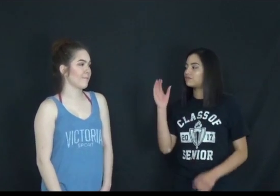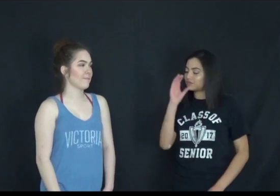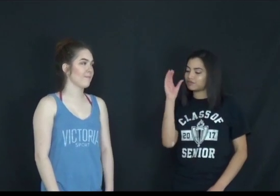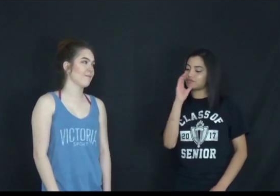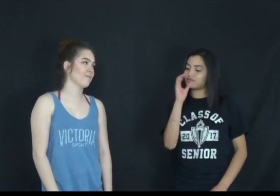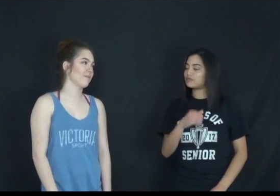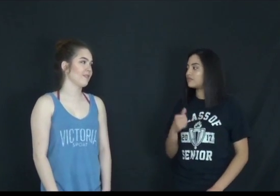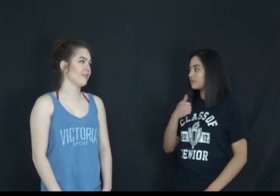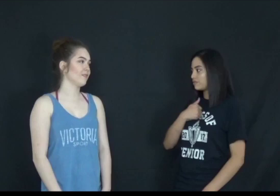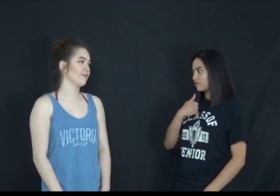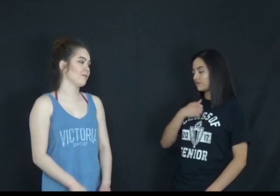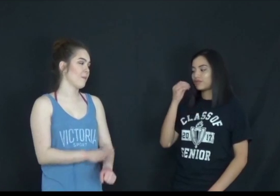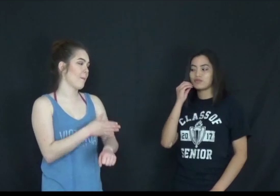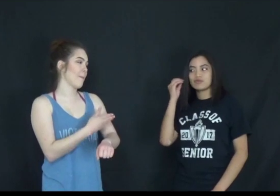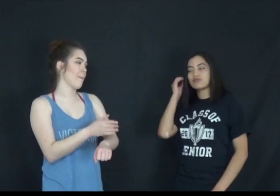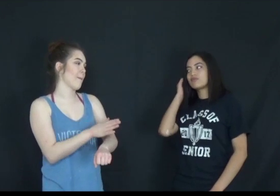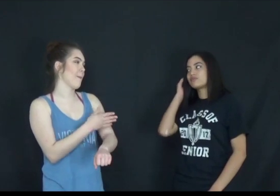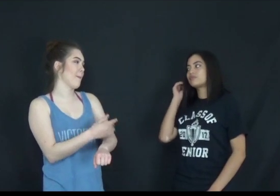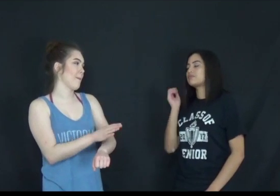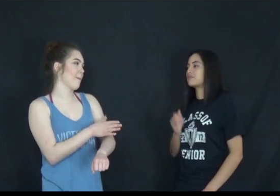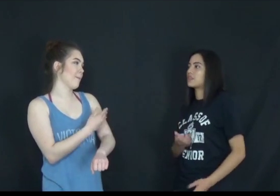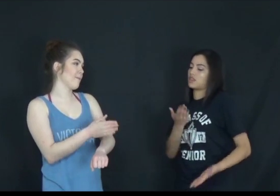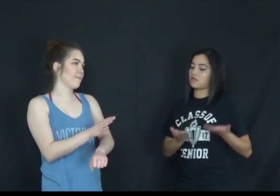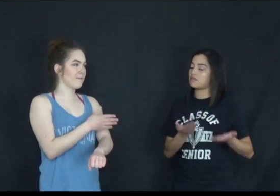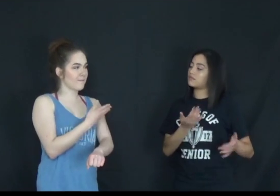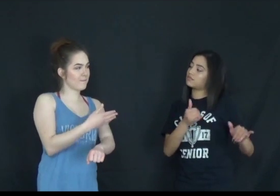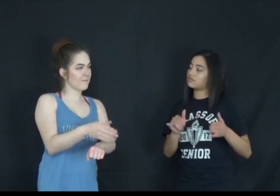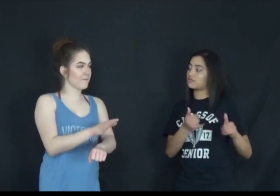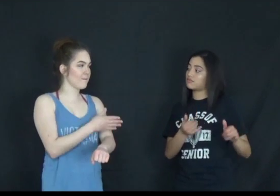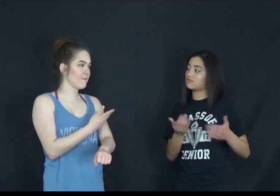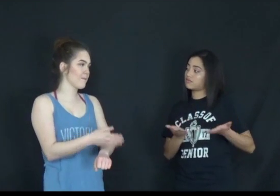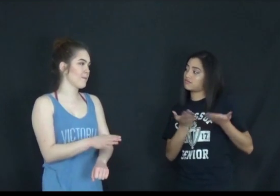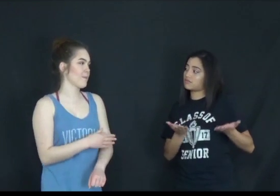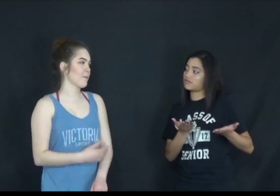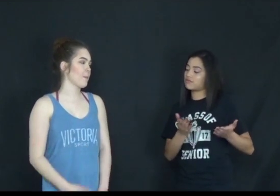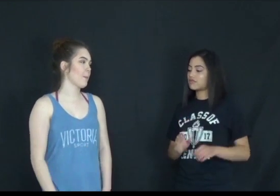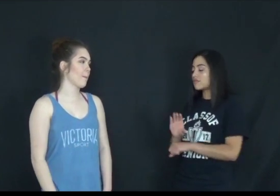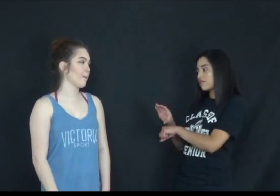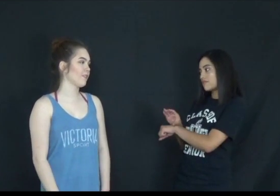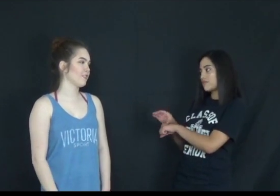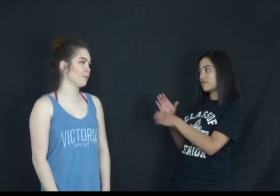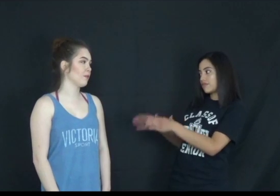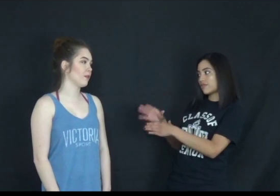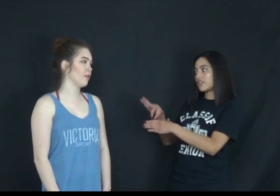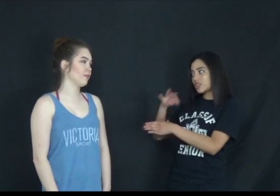my whole life to find my own place. And maybe it's the party talking or the chocolate fondue.